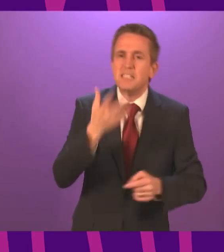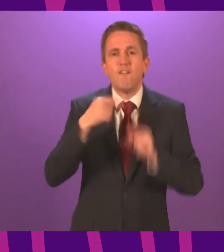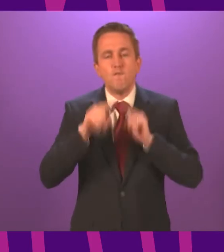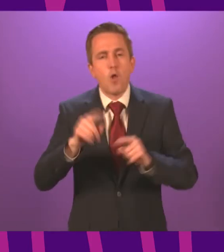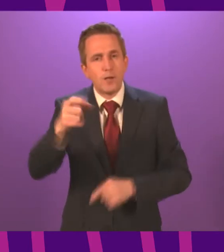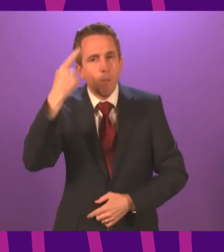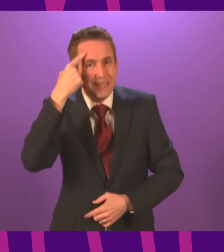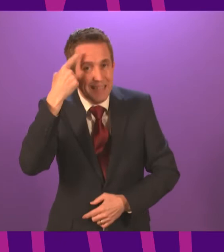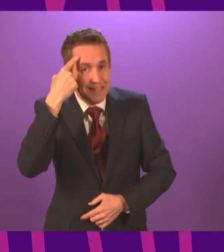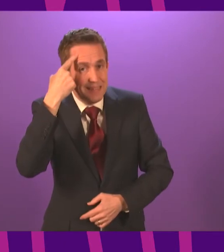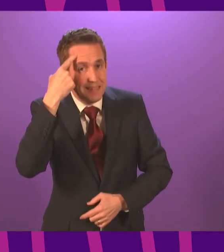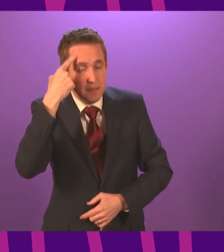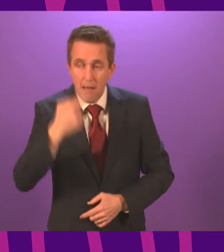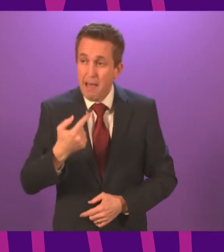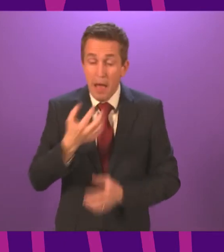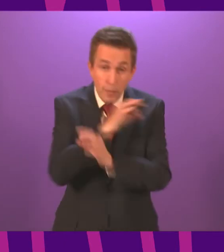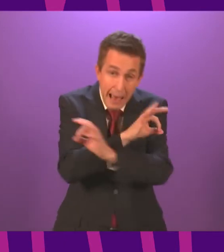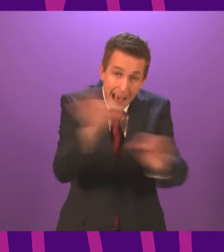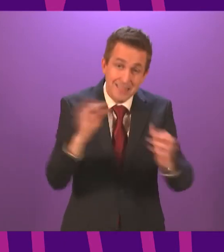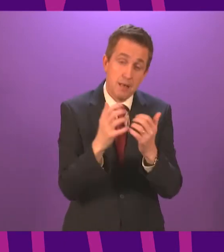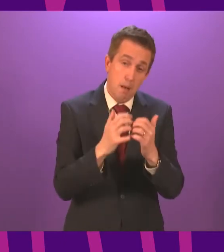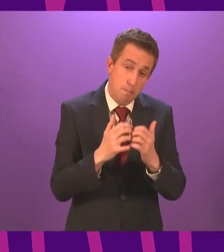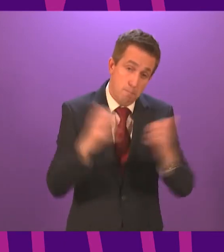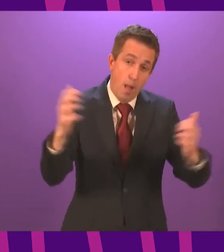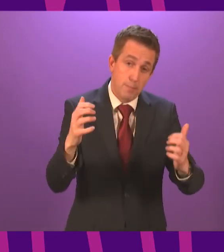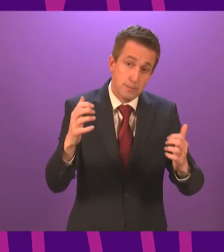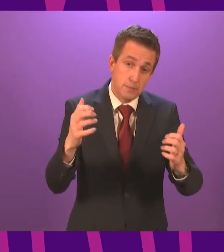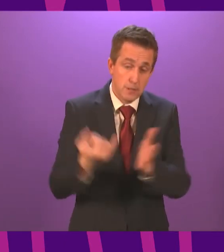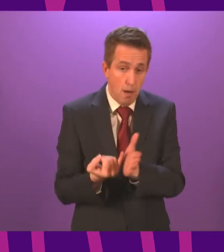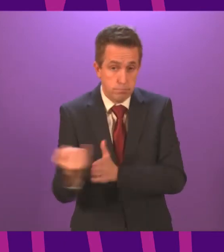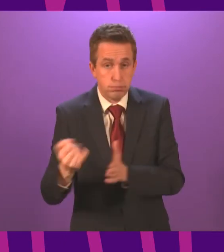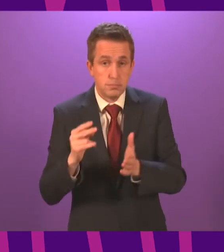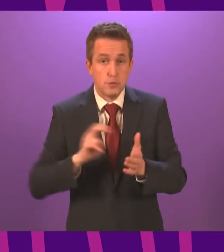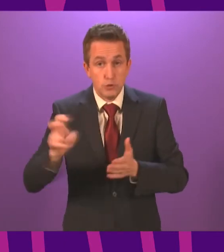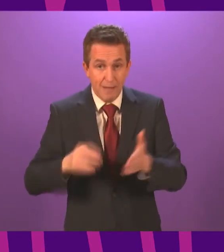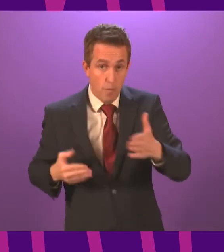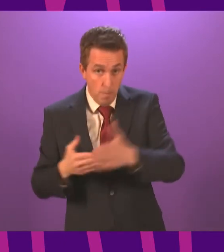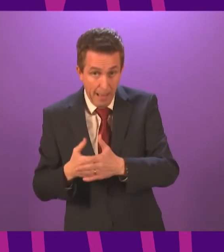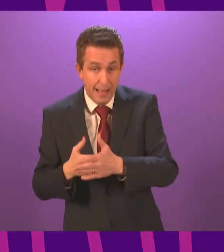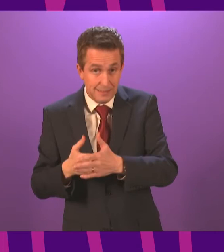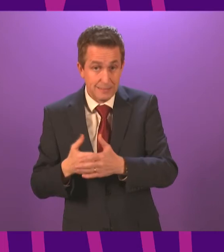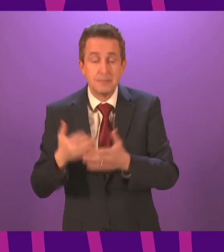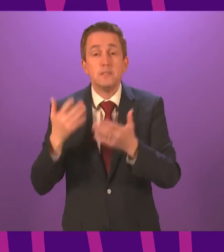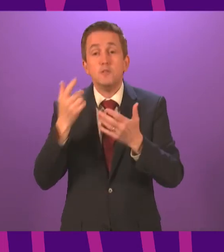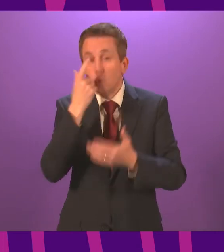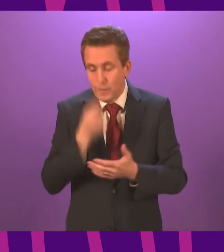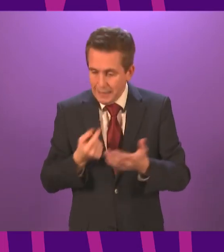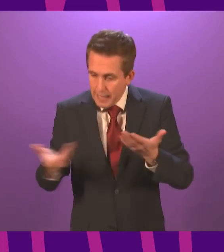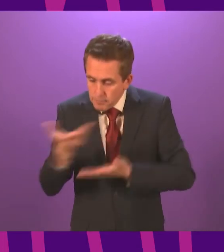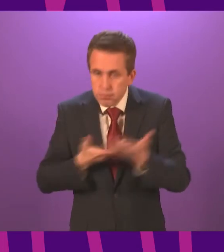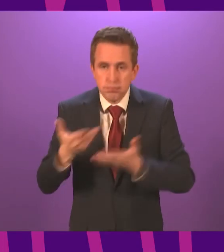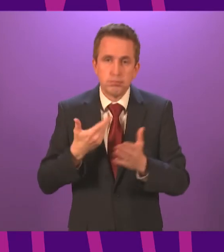sense. I urge Parliament today to vote for that common sense and support Labour's amendment at decision